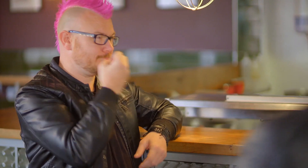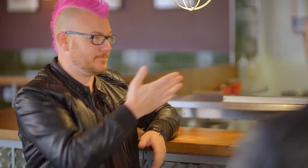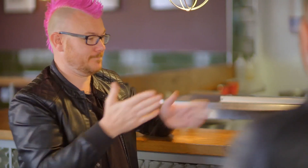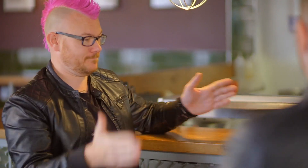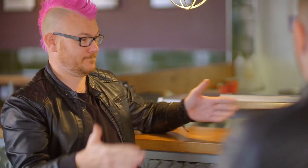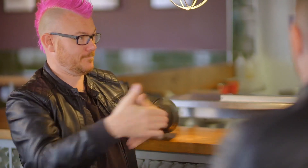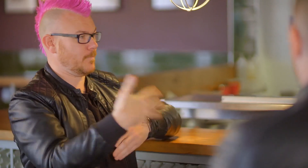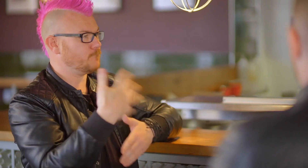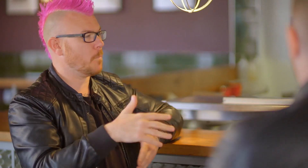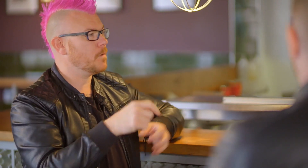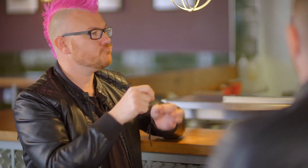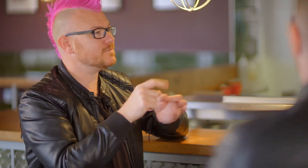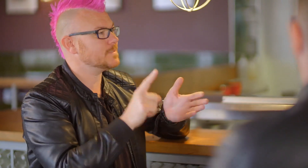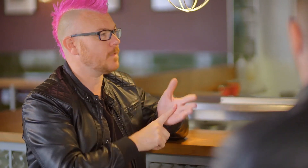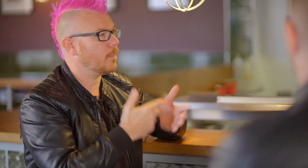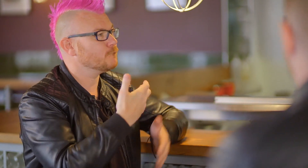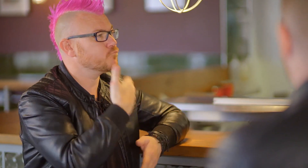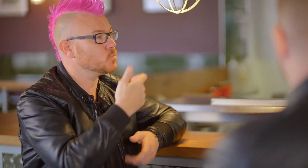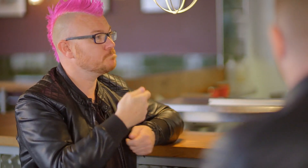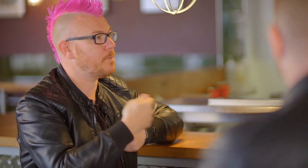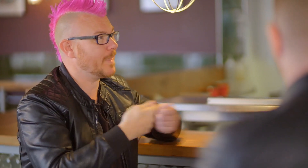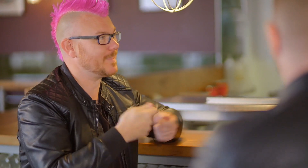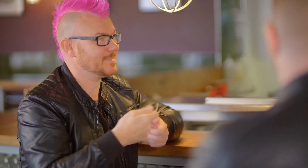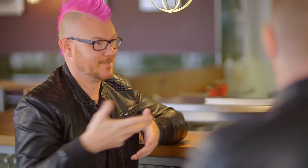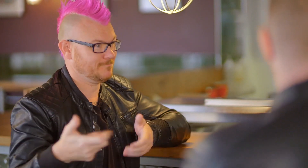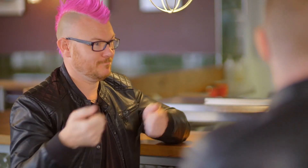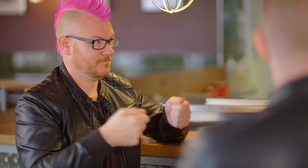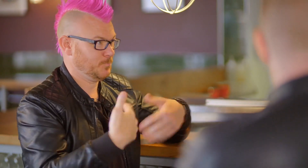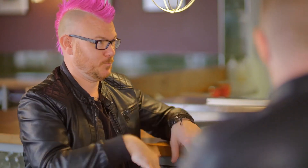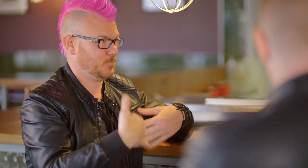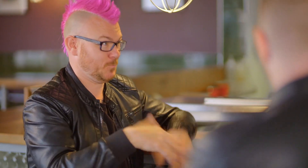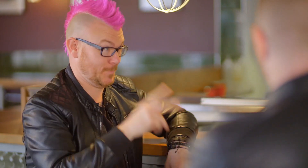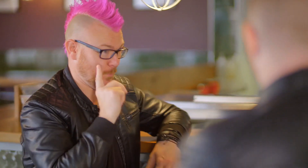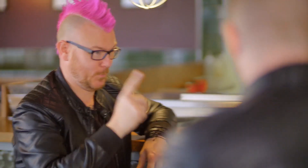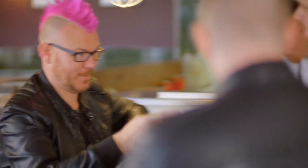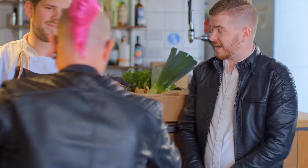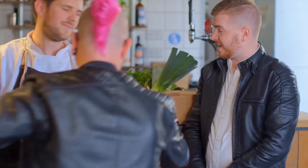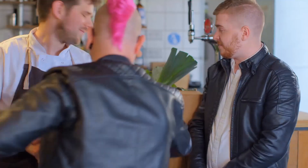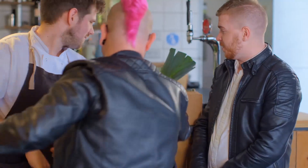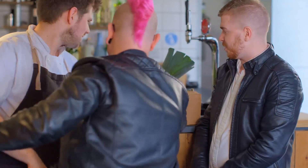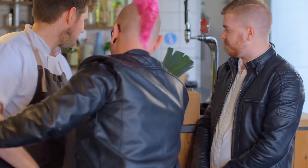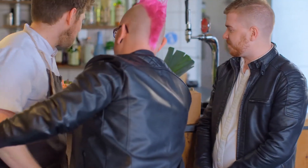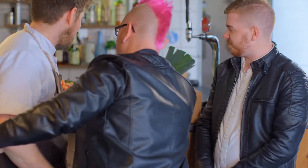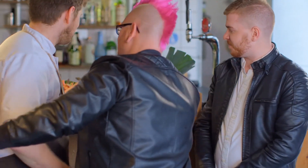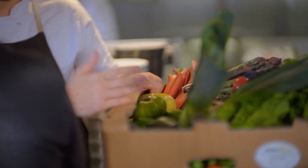So I've brought you a box of produce from the fruit market here in Bristol. Have a look.